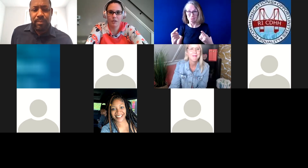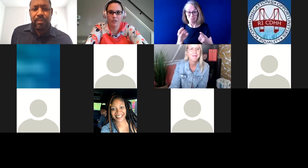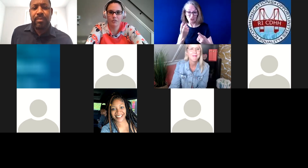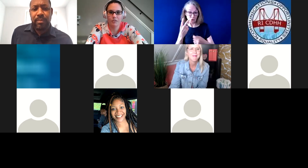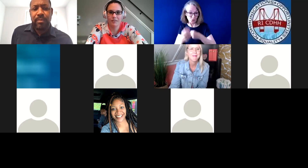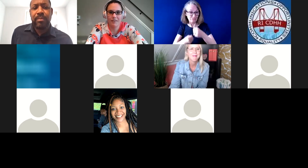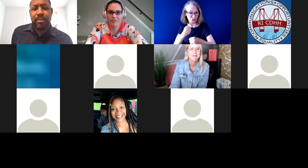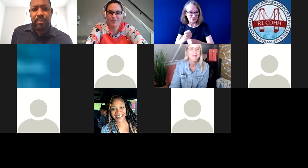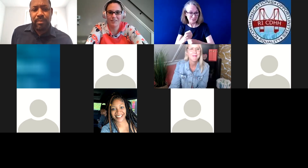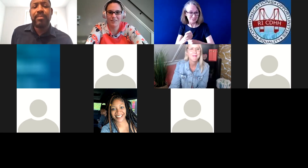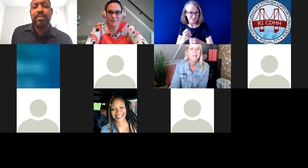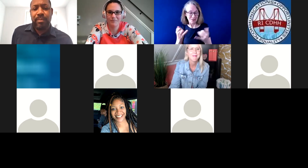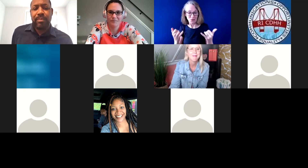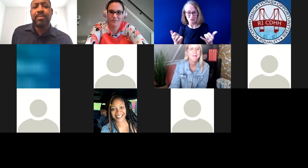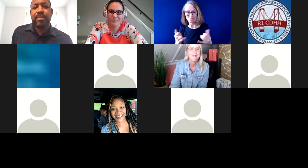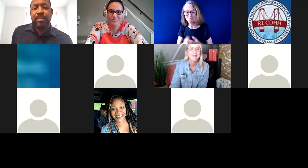years now. So